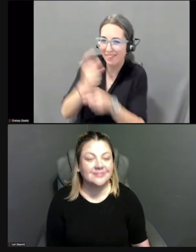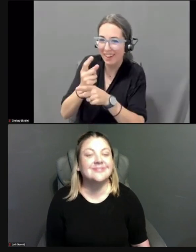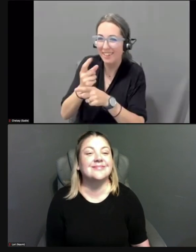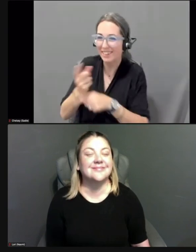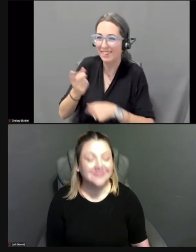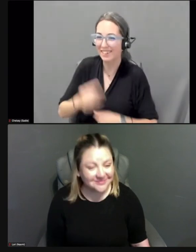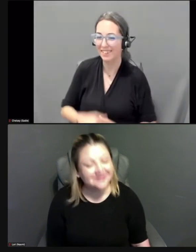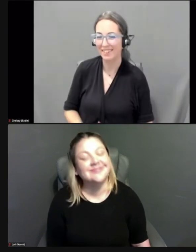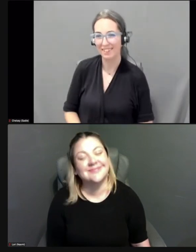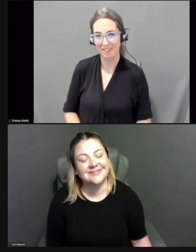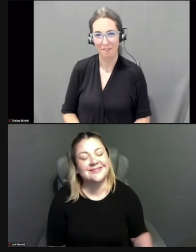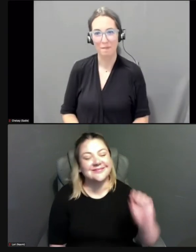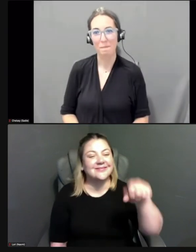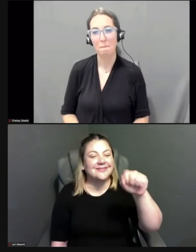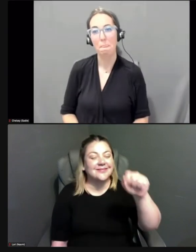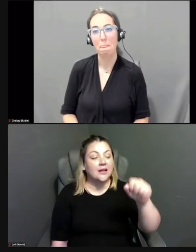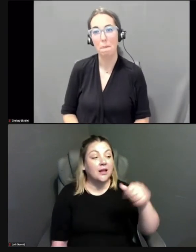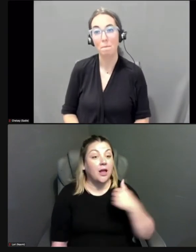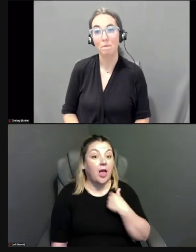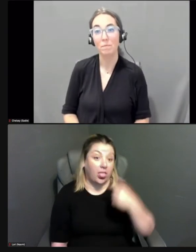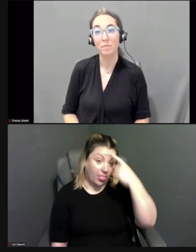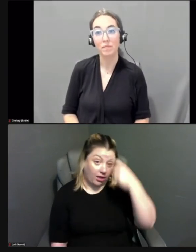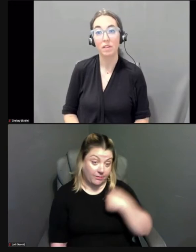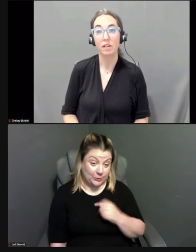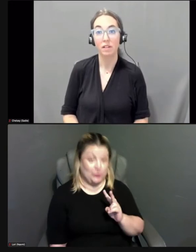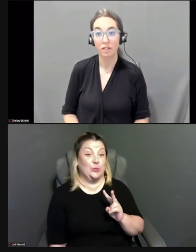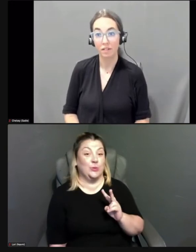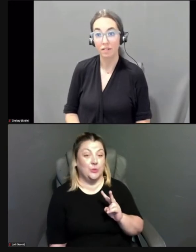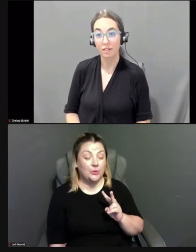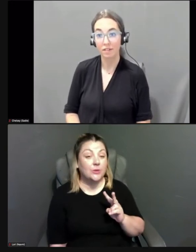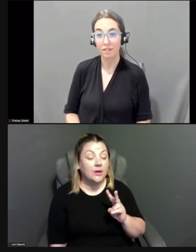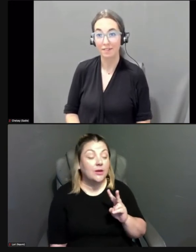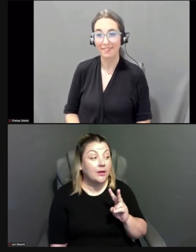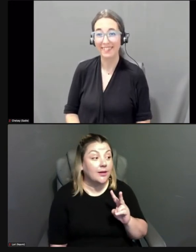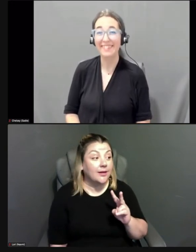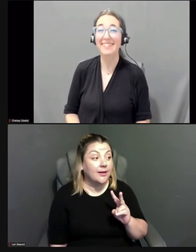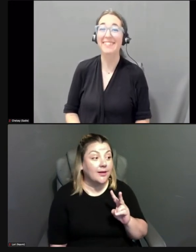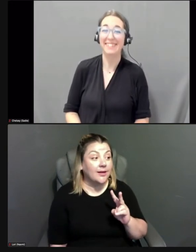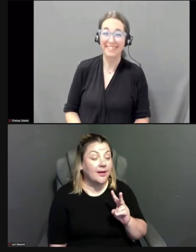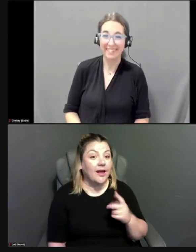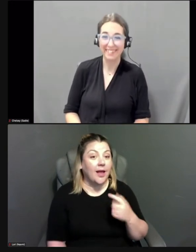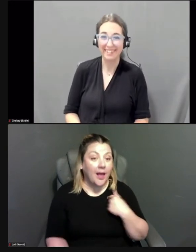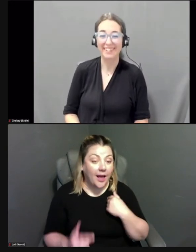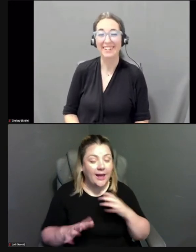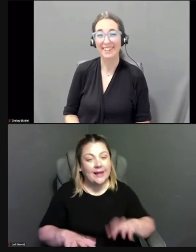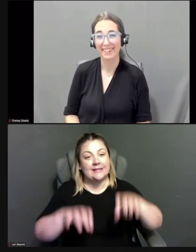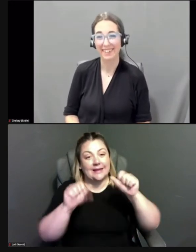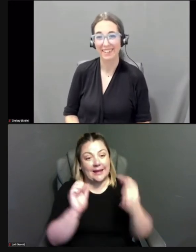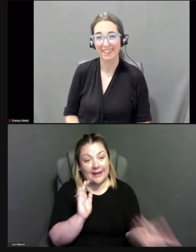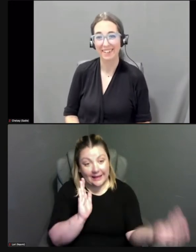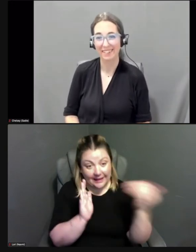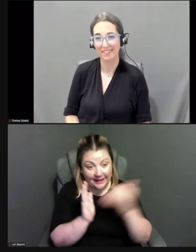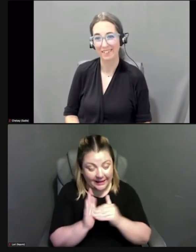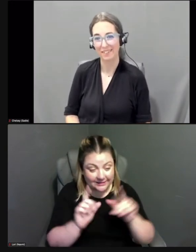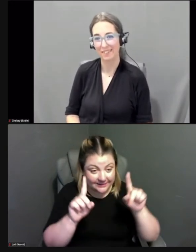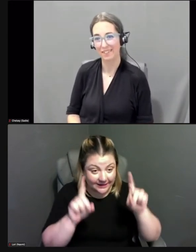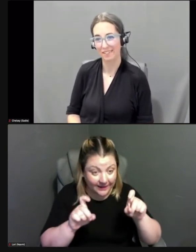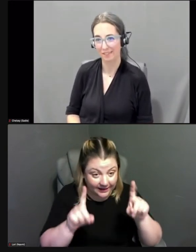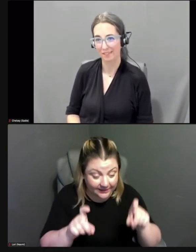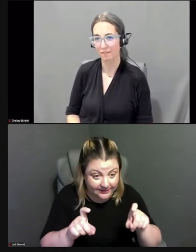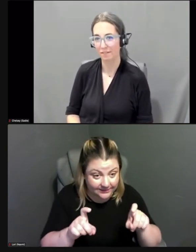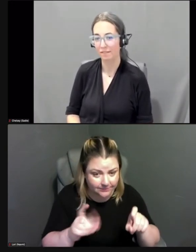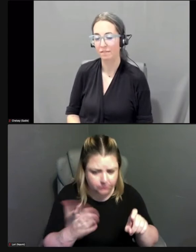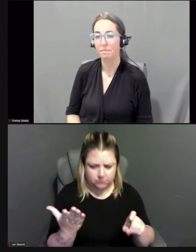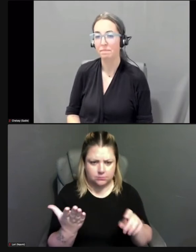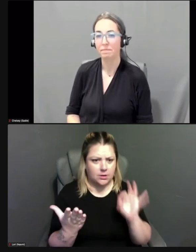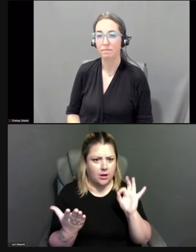because for a really long time I thought I was a 2, but I retook the test basically, and it came up with